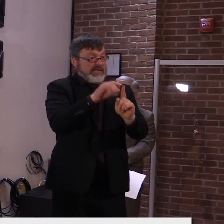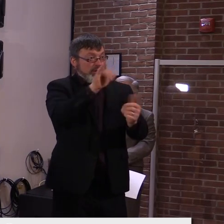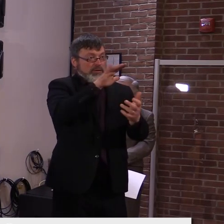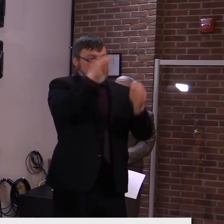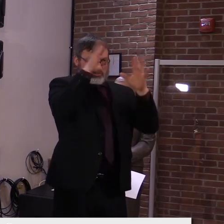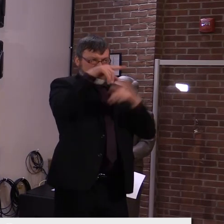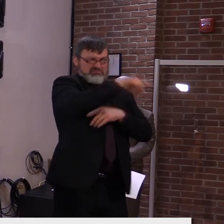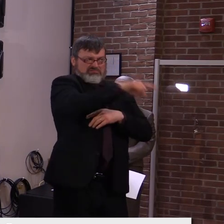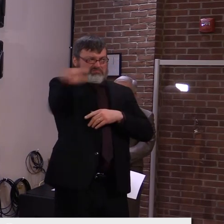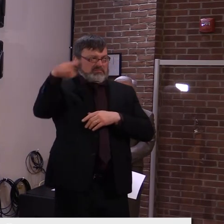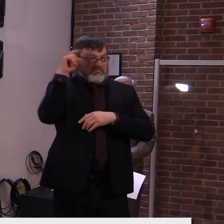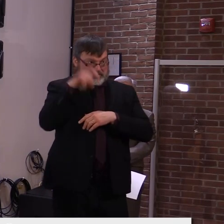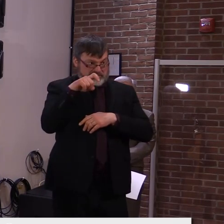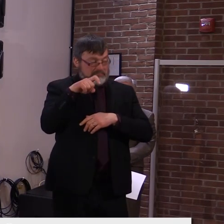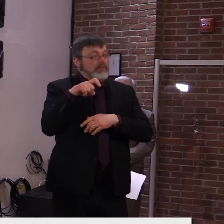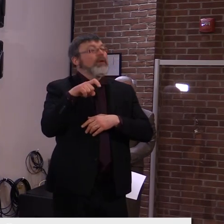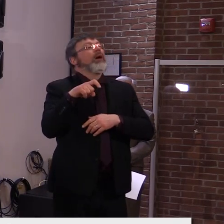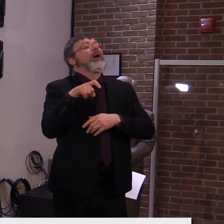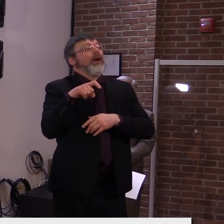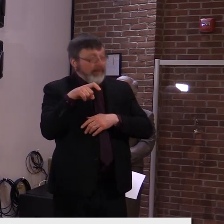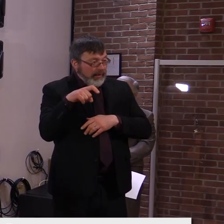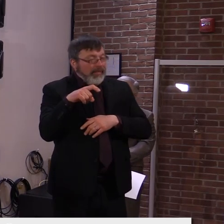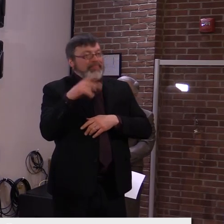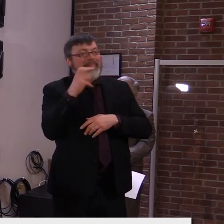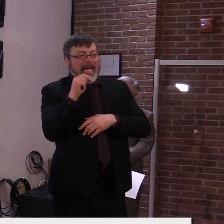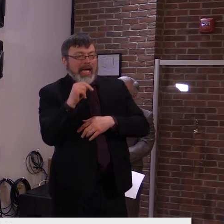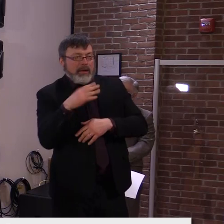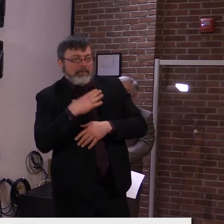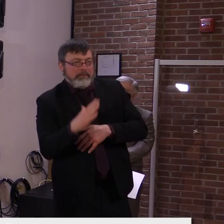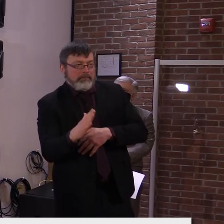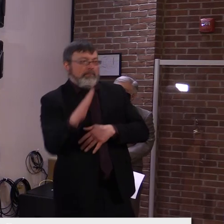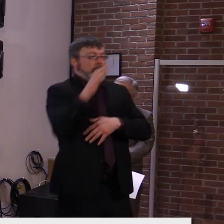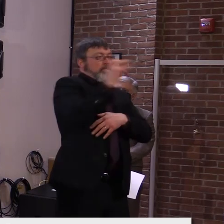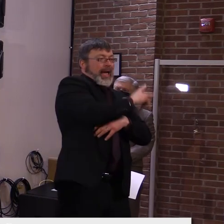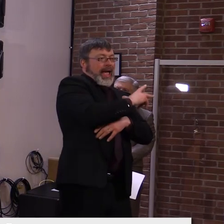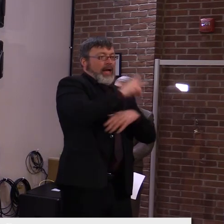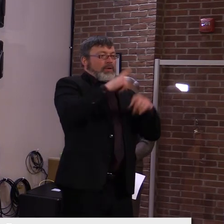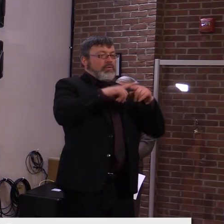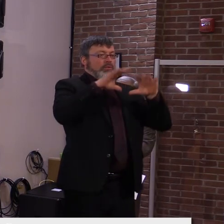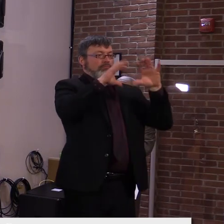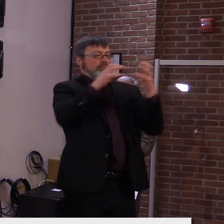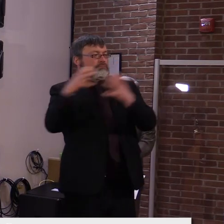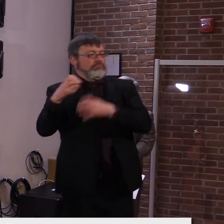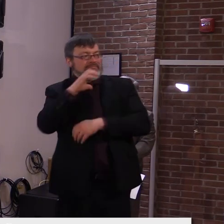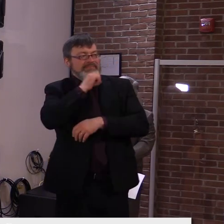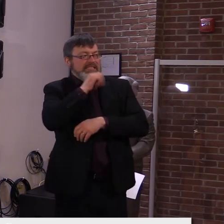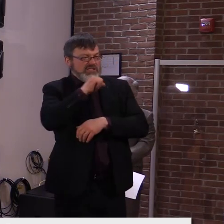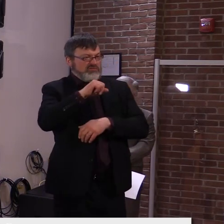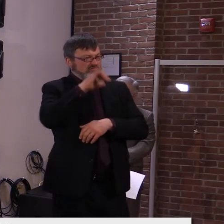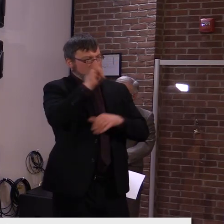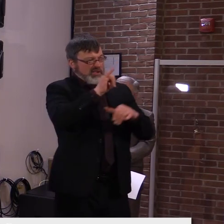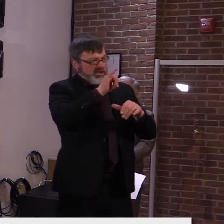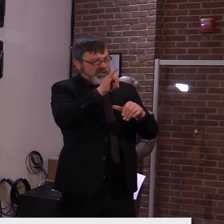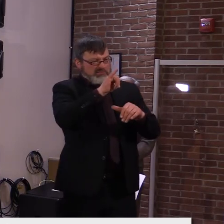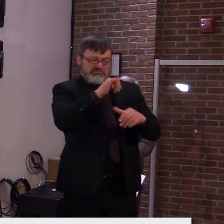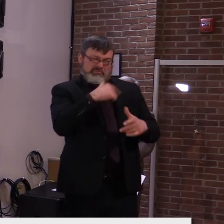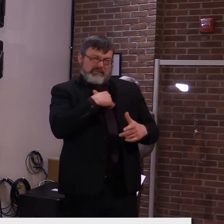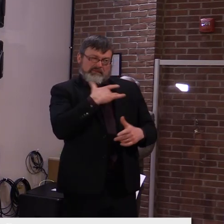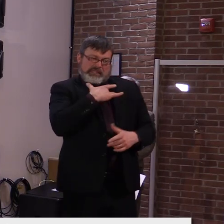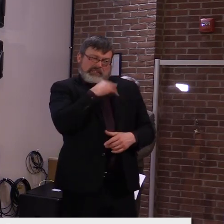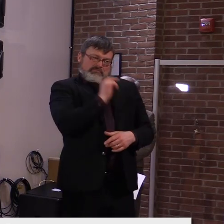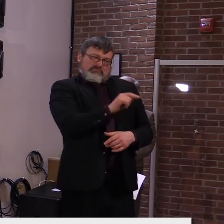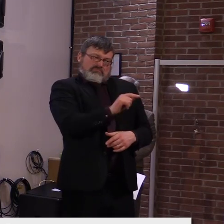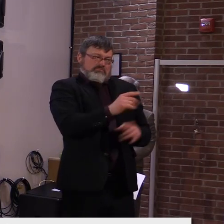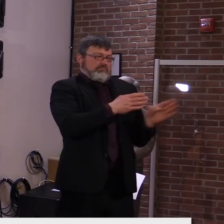age banding. It's the simplest, most effective way that we have found. We're seeing many